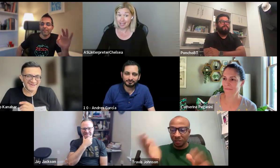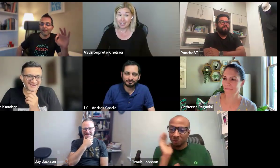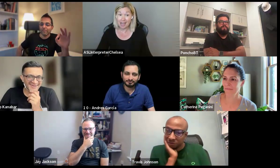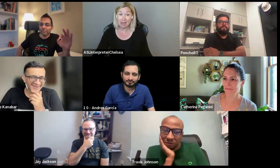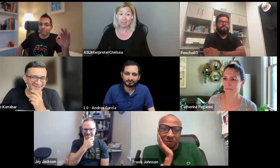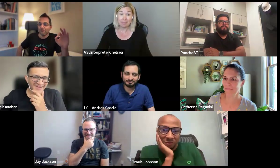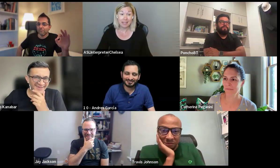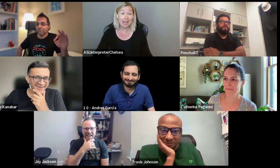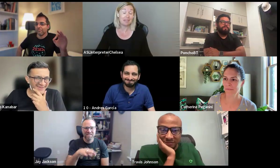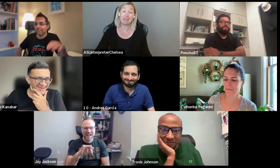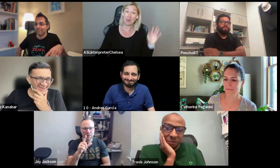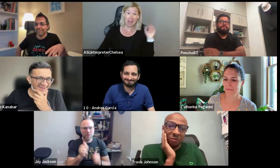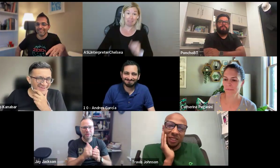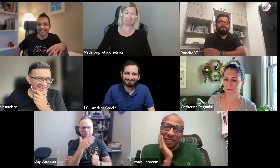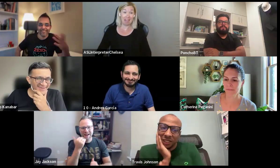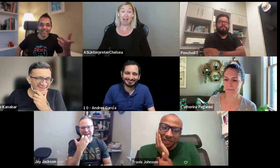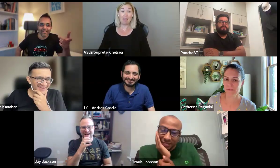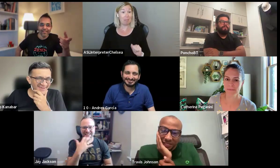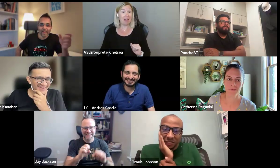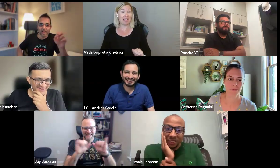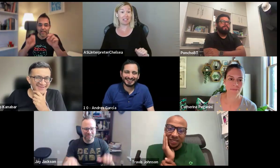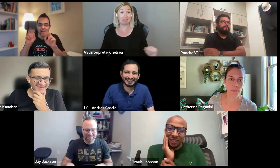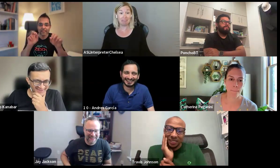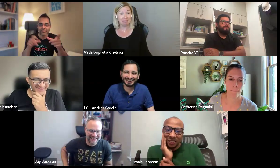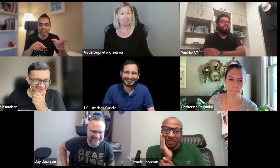last time, yeah, anyway, I've learned my lesson.